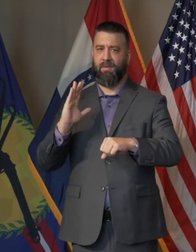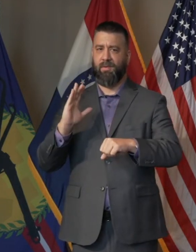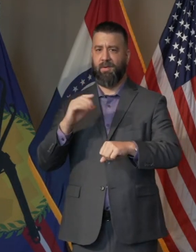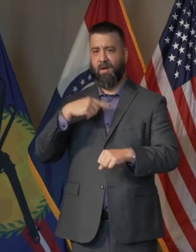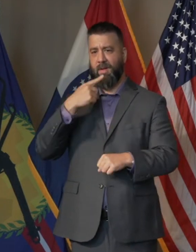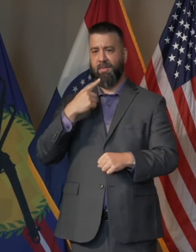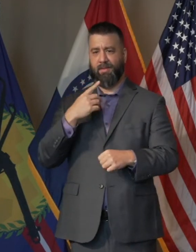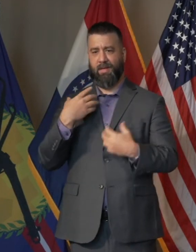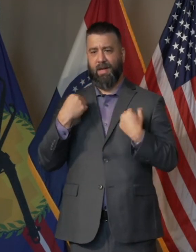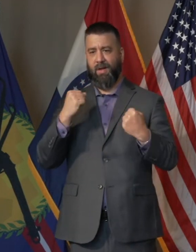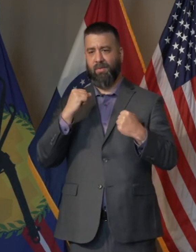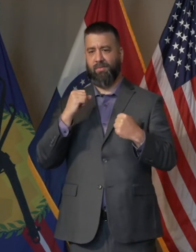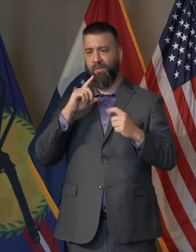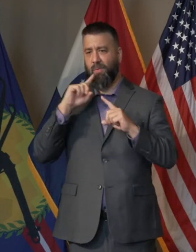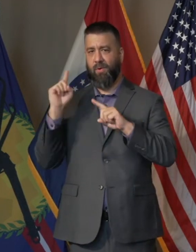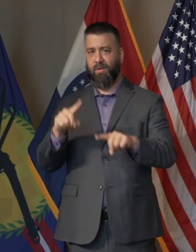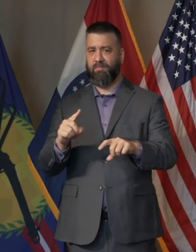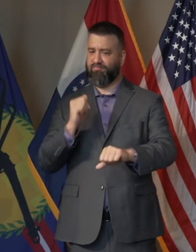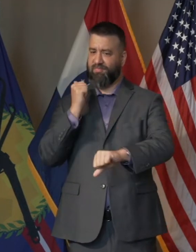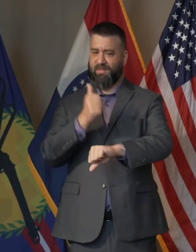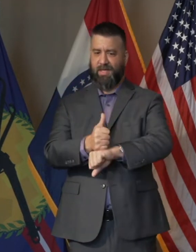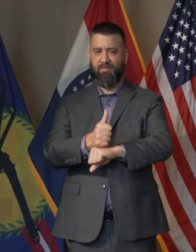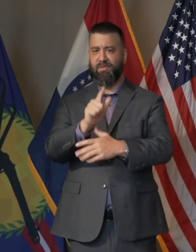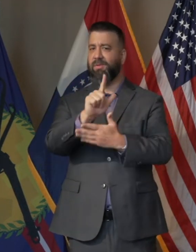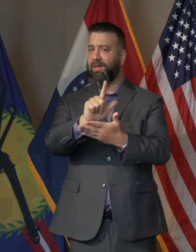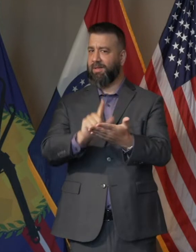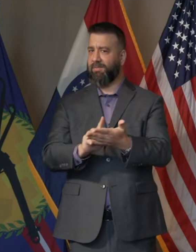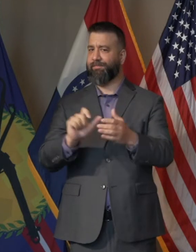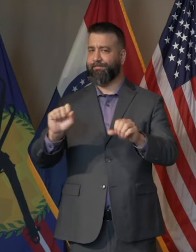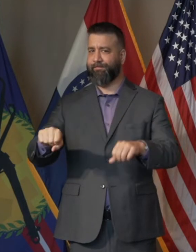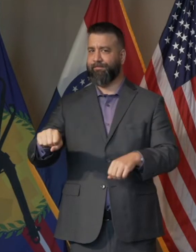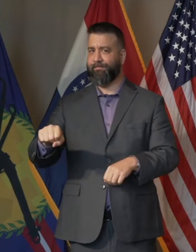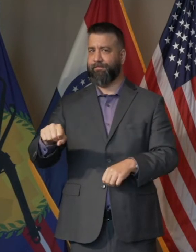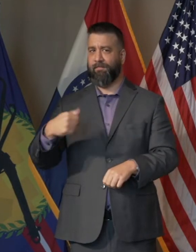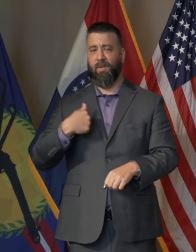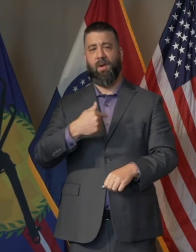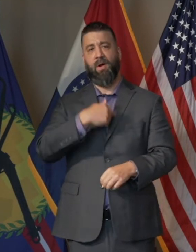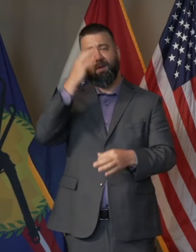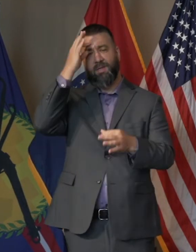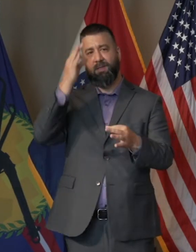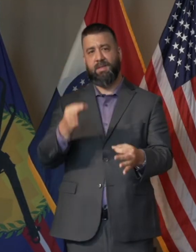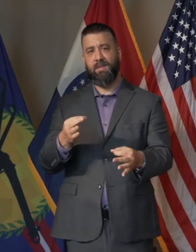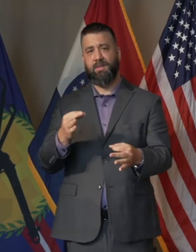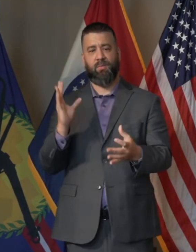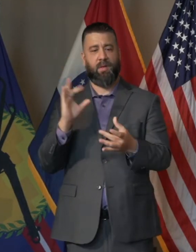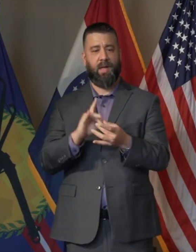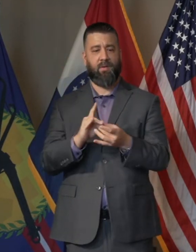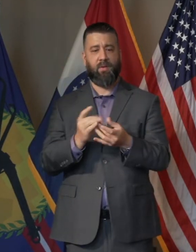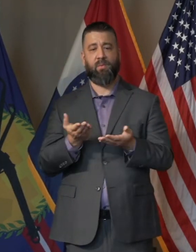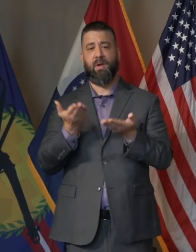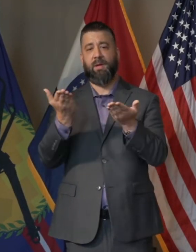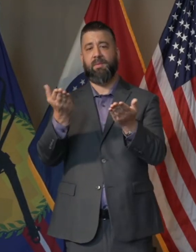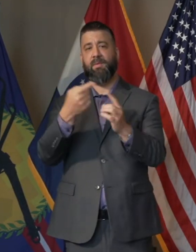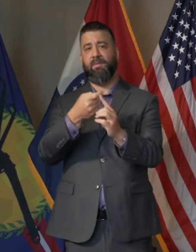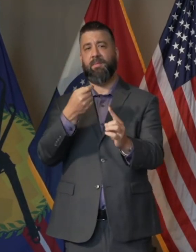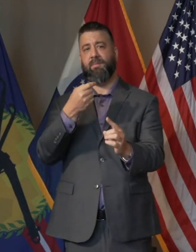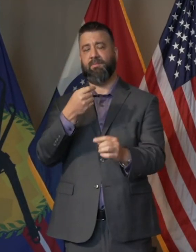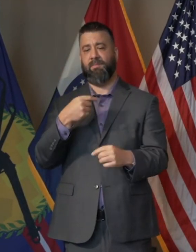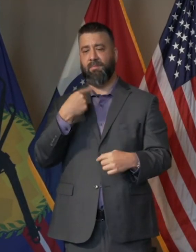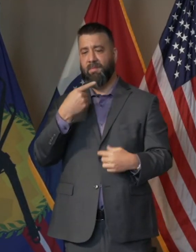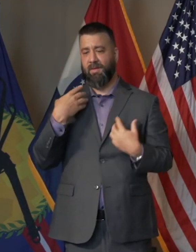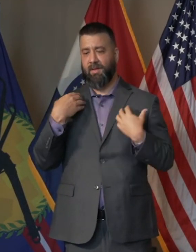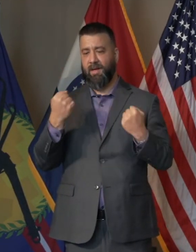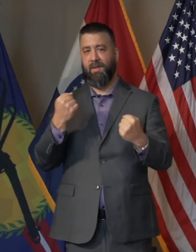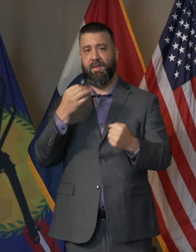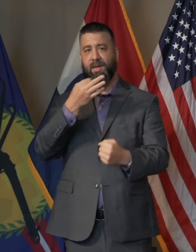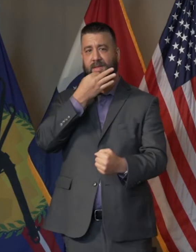pretty firmly established in law. The decisions are based on recommendations from our public health experts in our medical